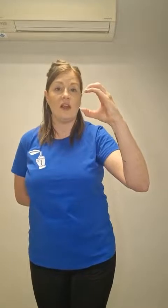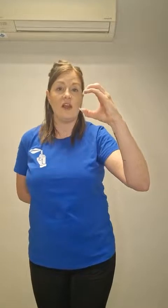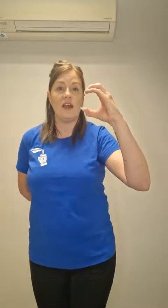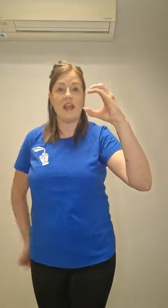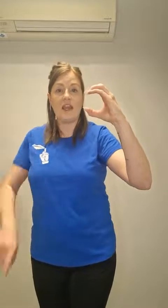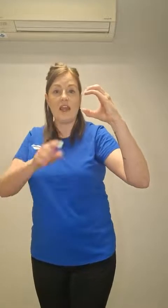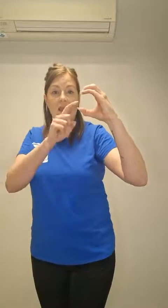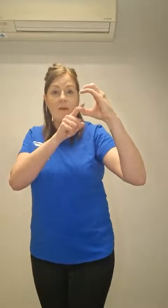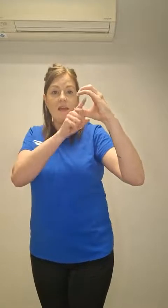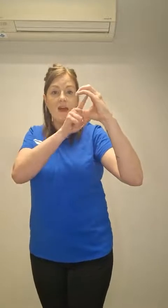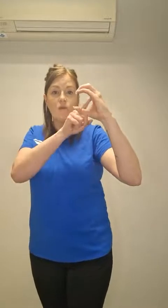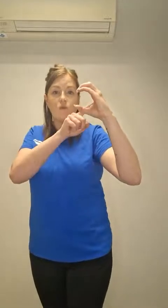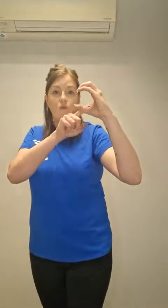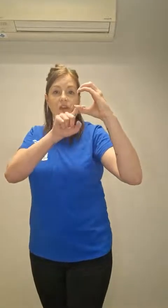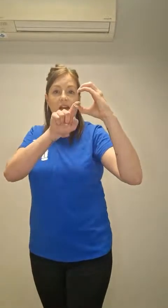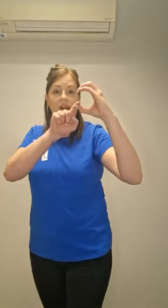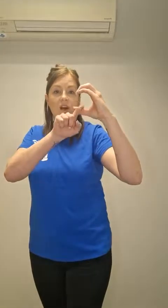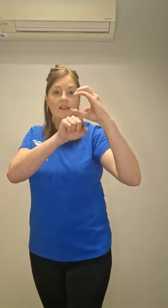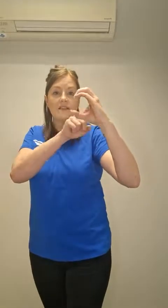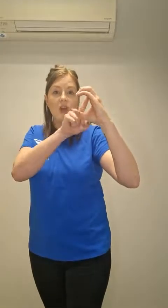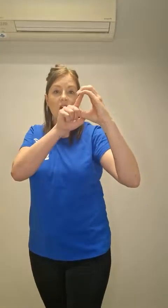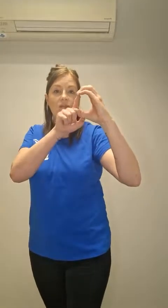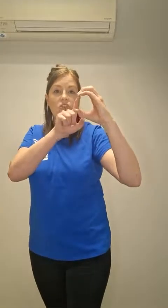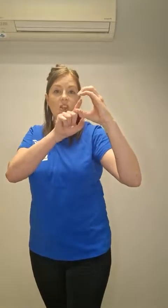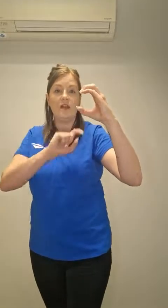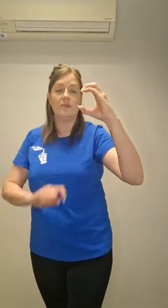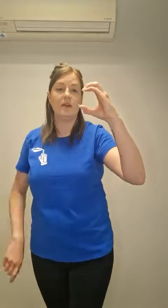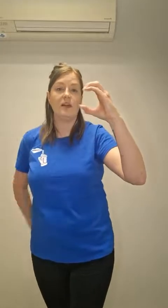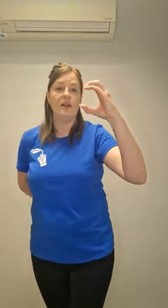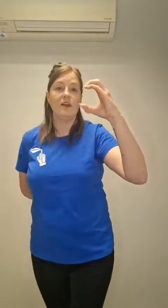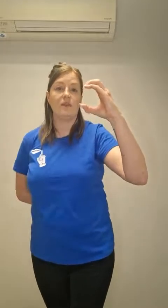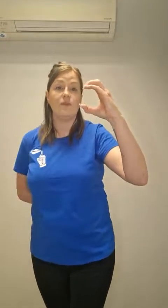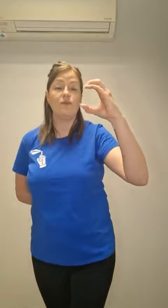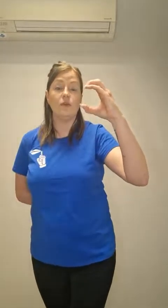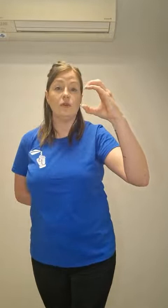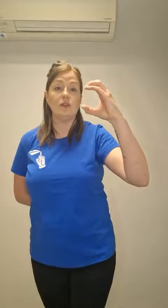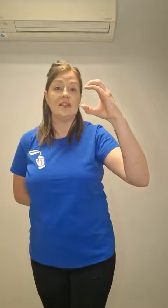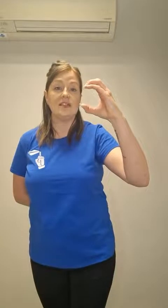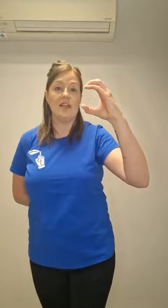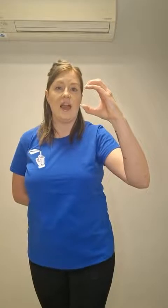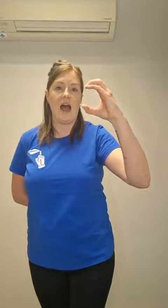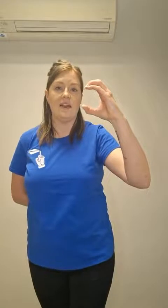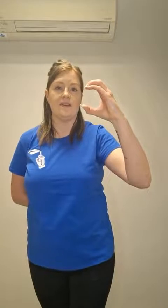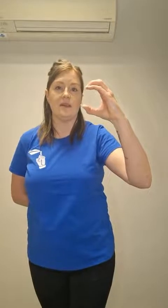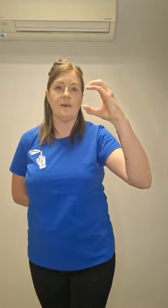and keeping that really nice curved shape for a full C hand.